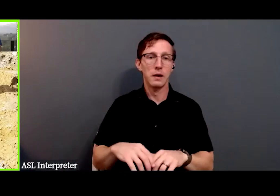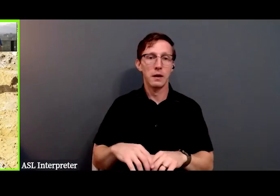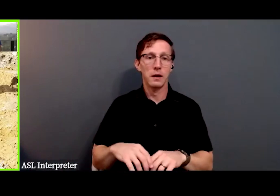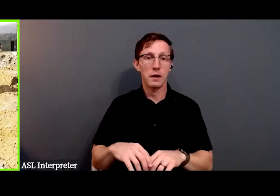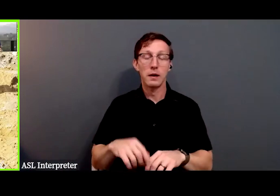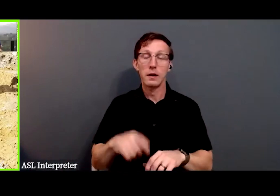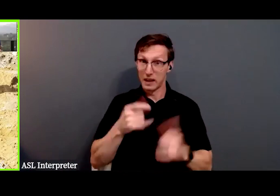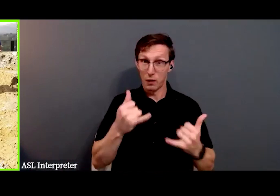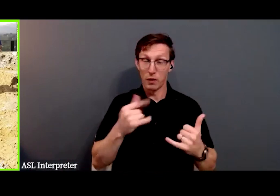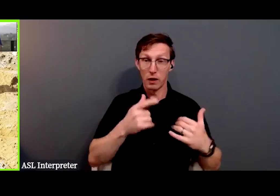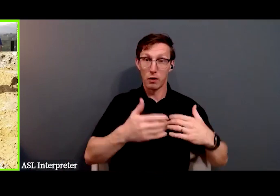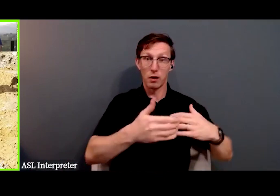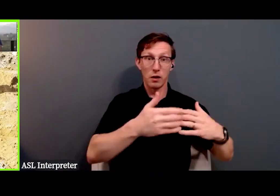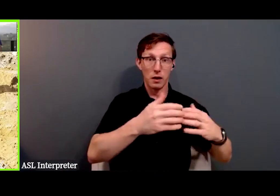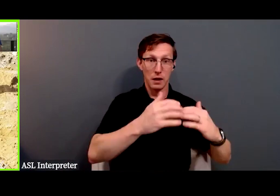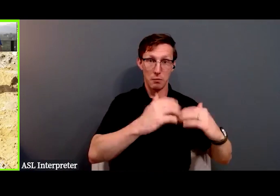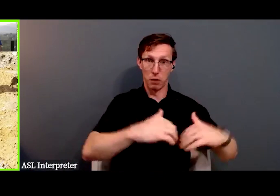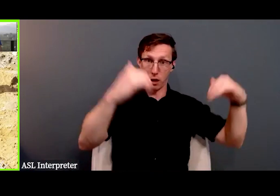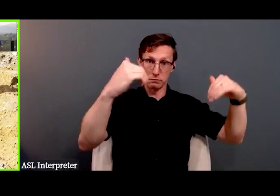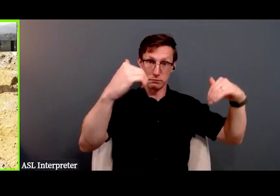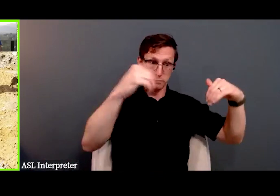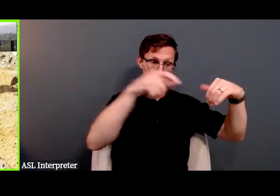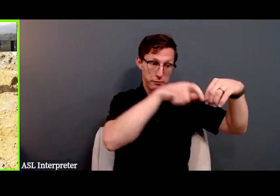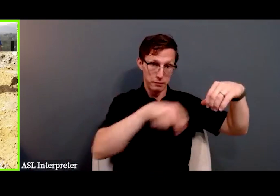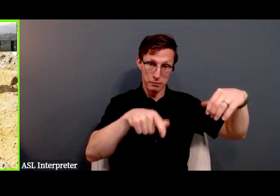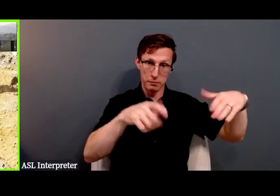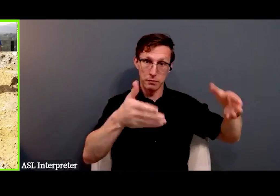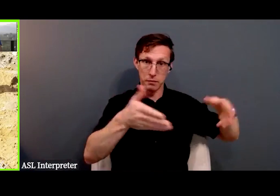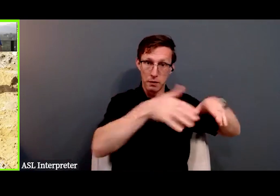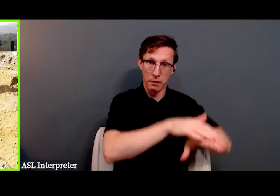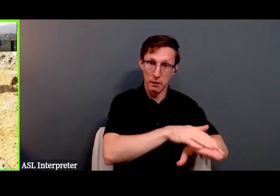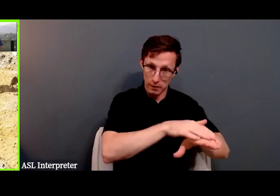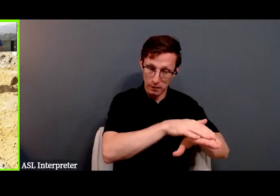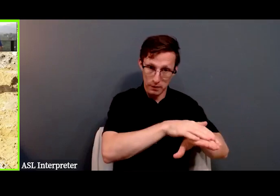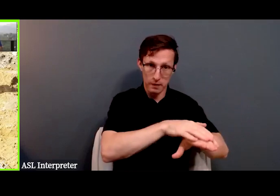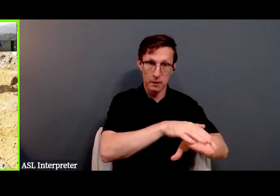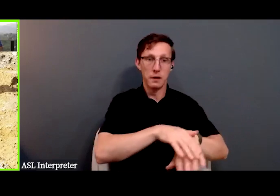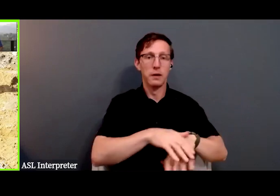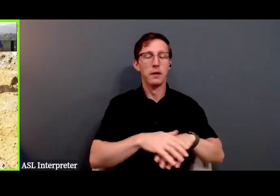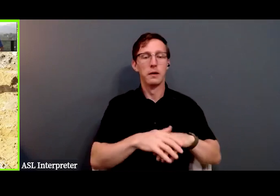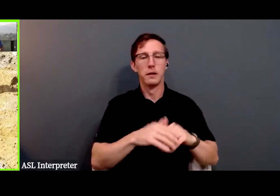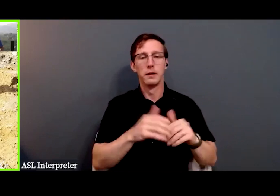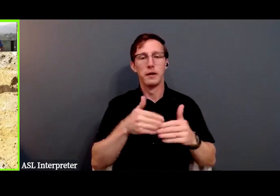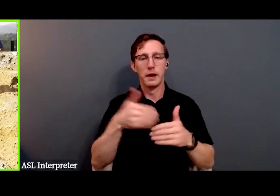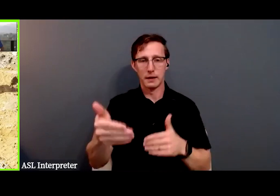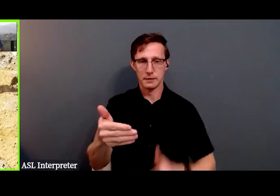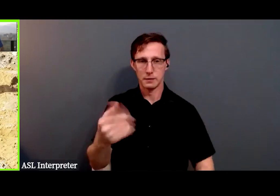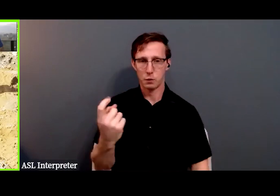covering a portion of the installed water line. I'll advance one more slide.